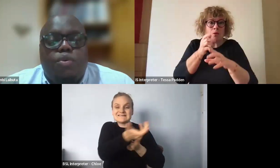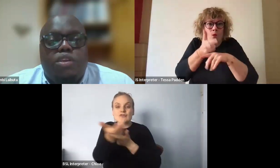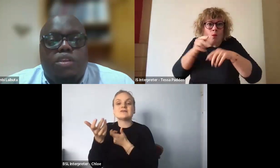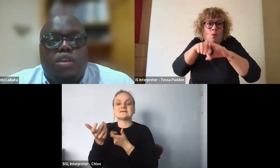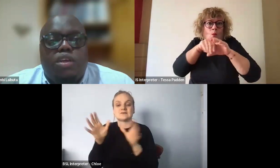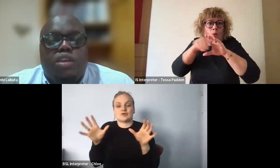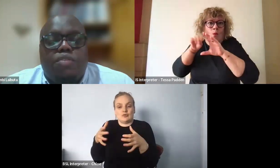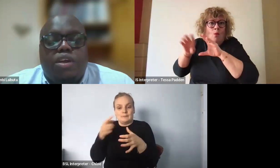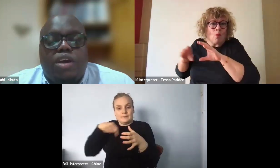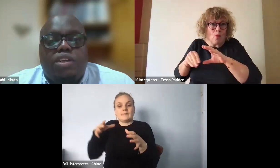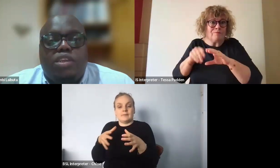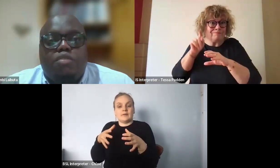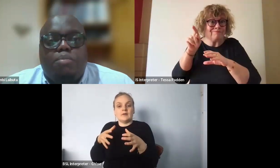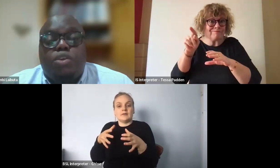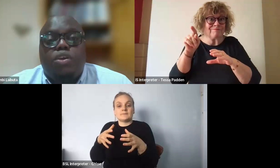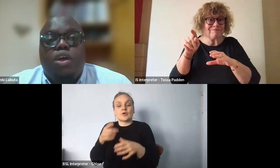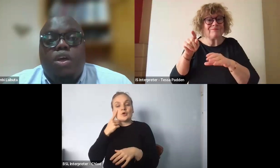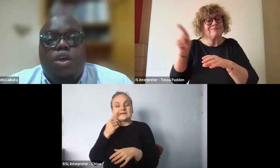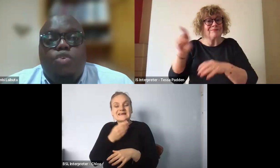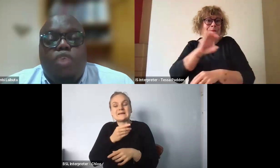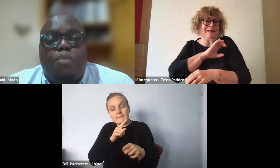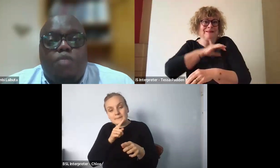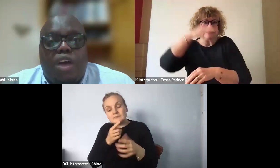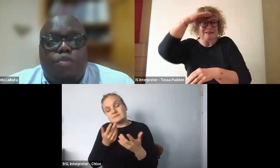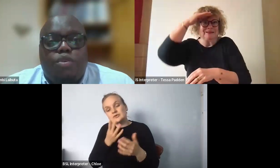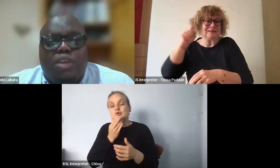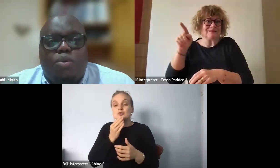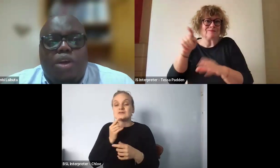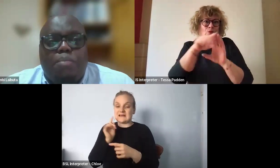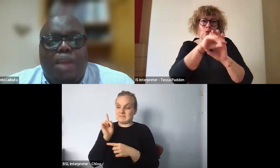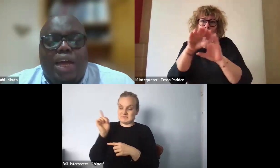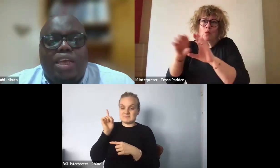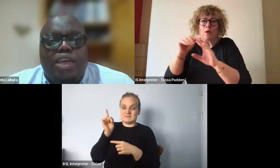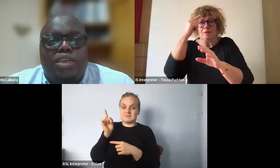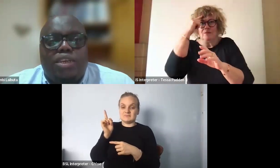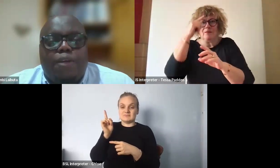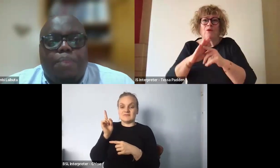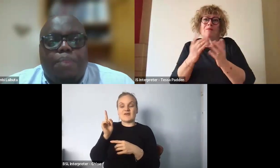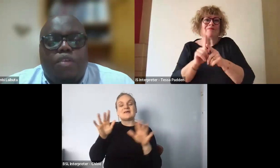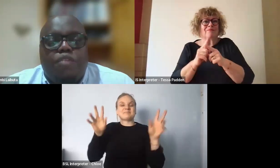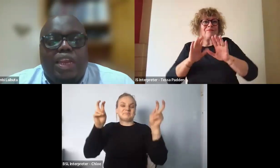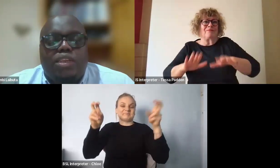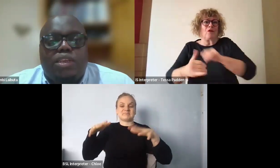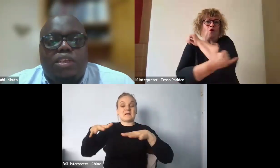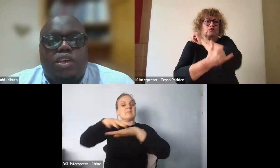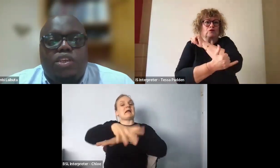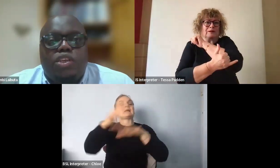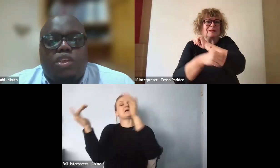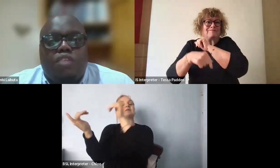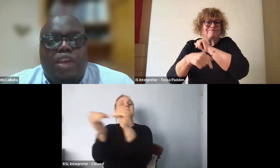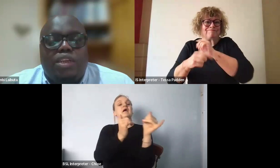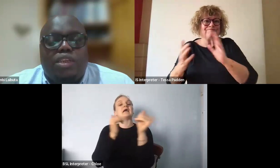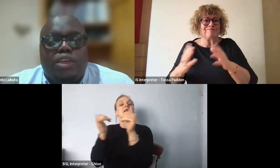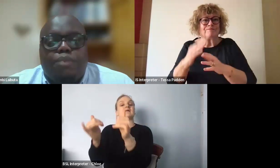the four East African countries I've mentioned, usually provide for some quite blanket surveillance